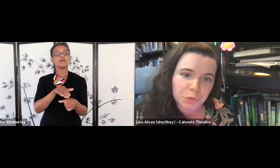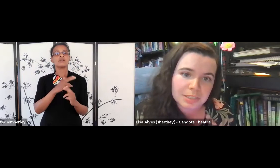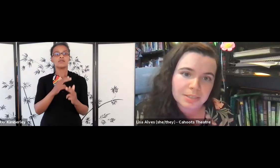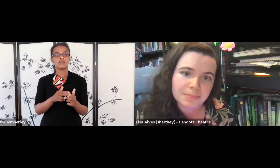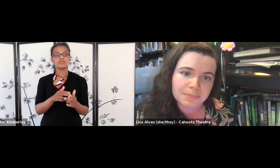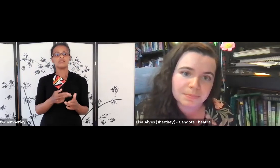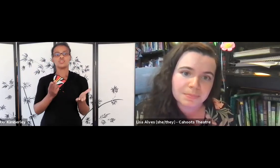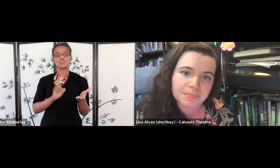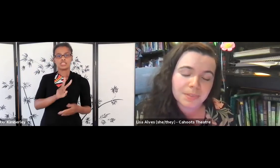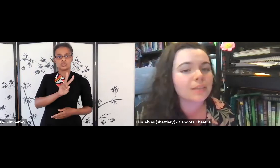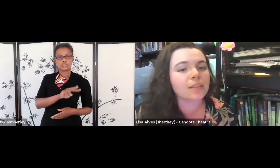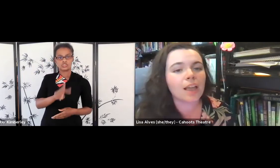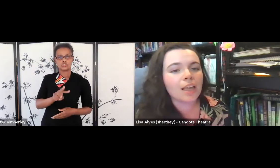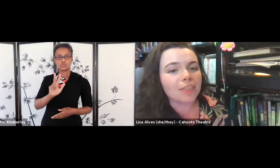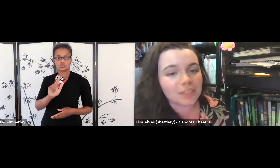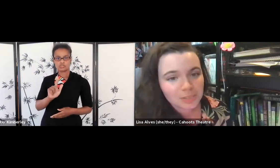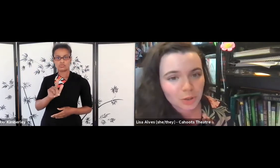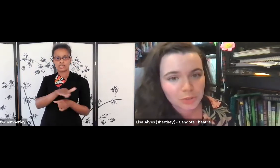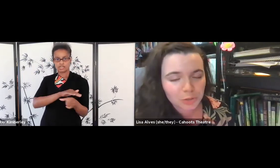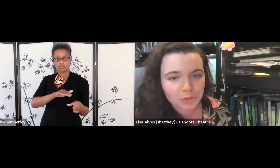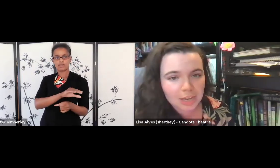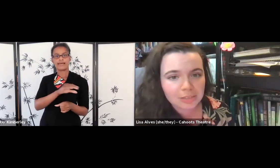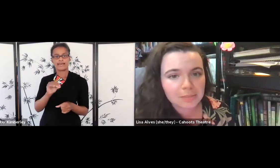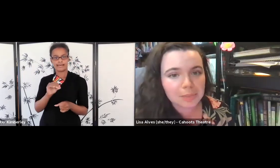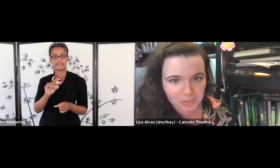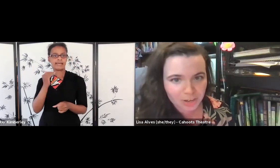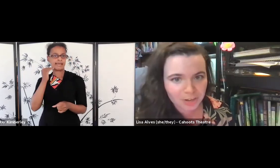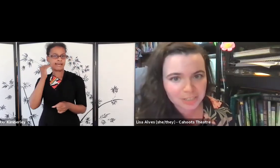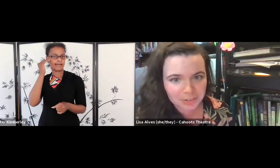territories. And this is also known as Mississauga, Ontario.